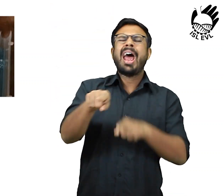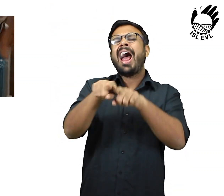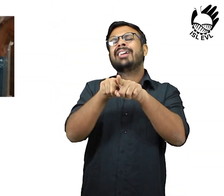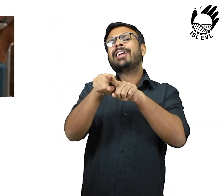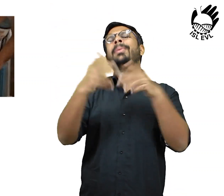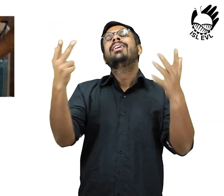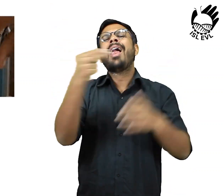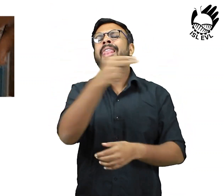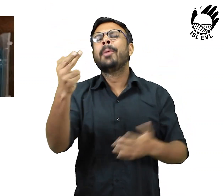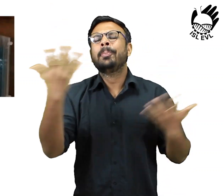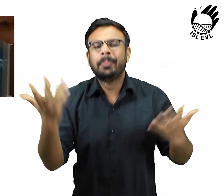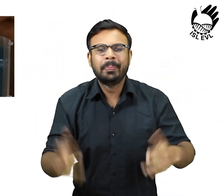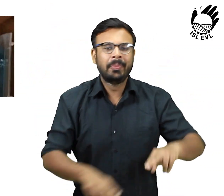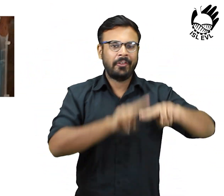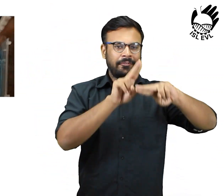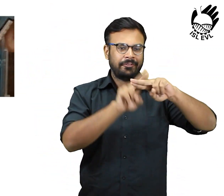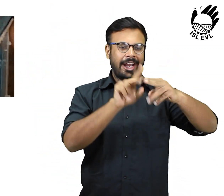For example, Fevigum.